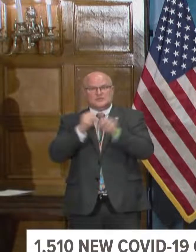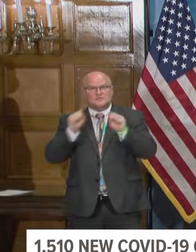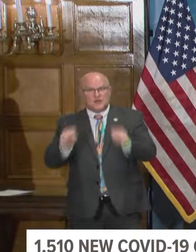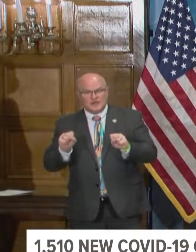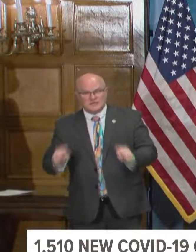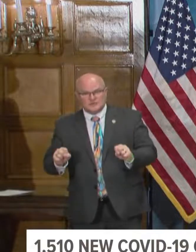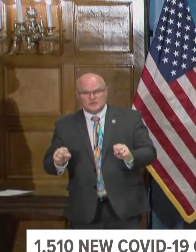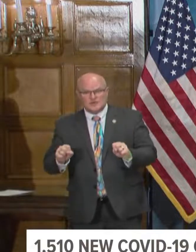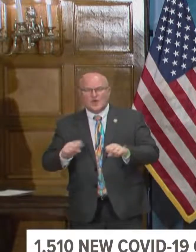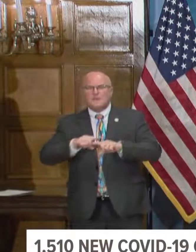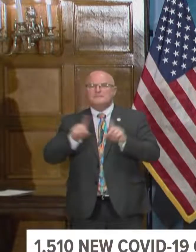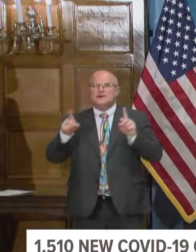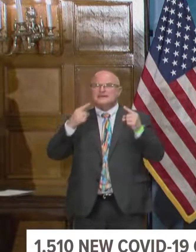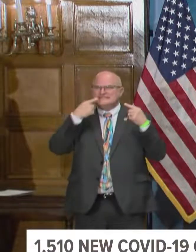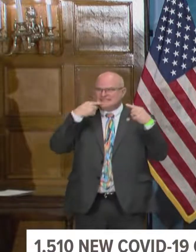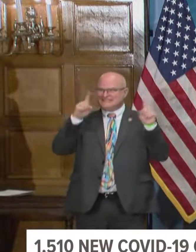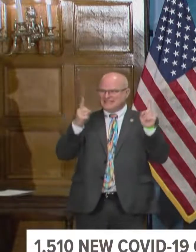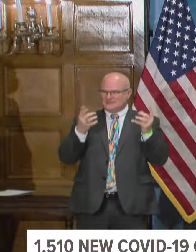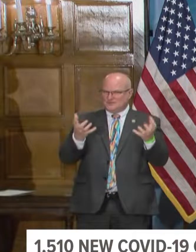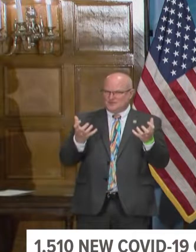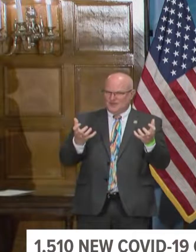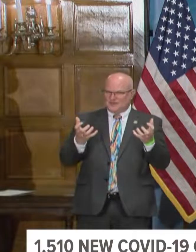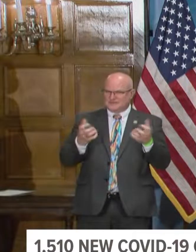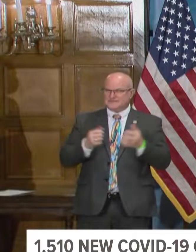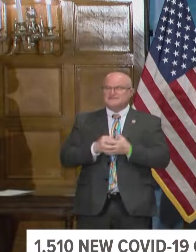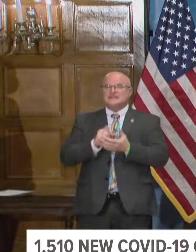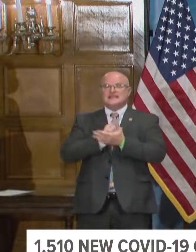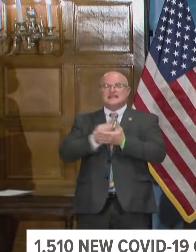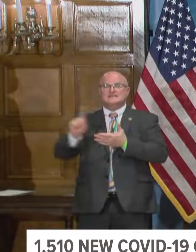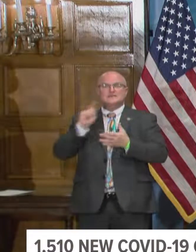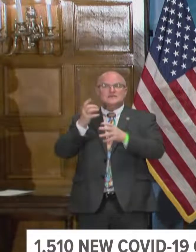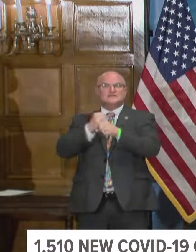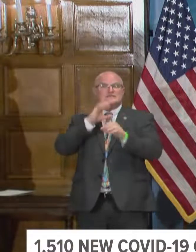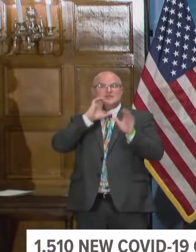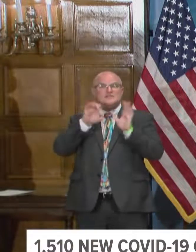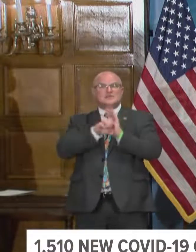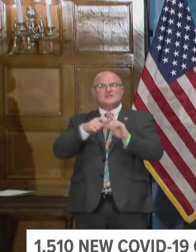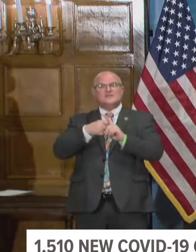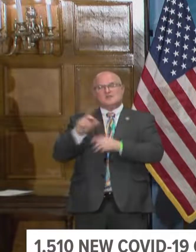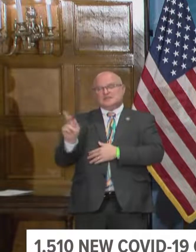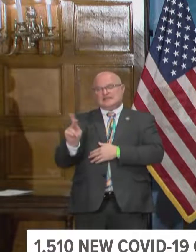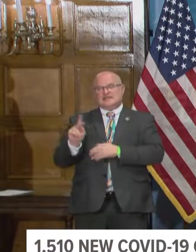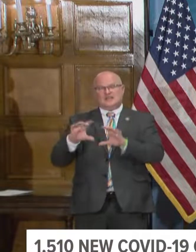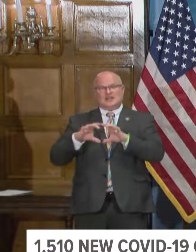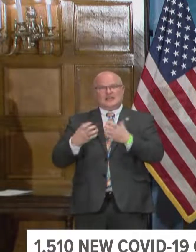it successful. Last week, I received a picture from a kindergarten class in